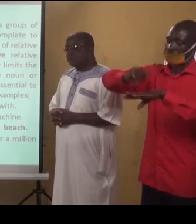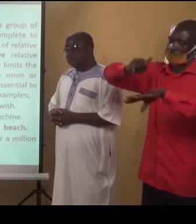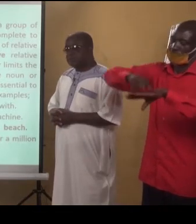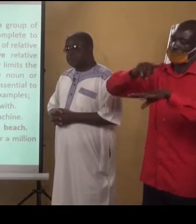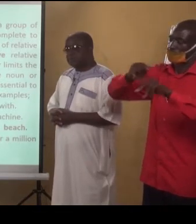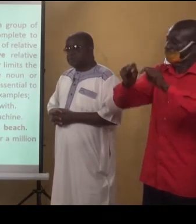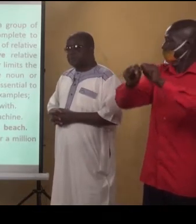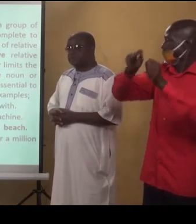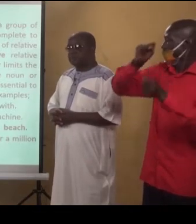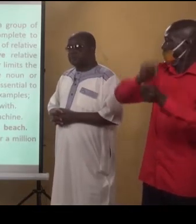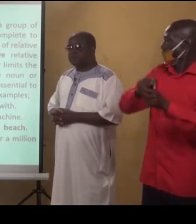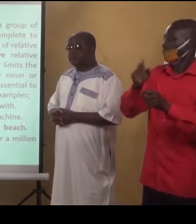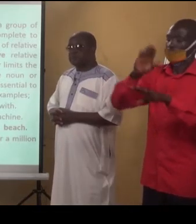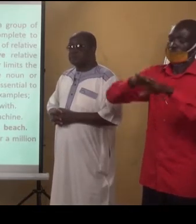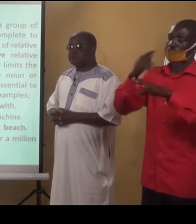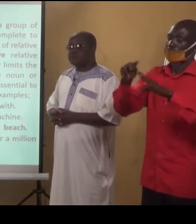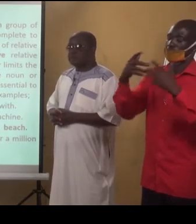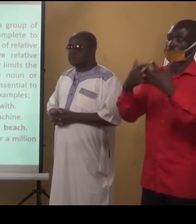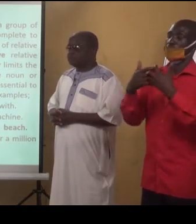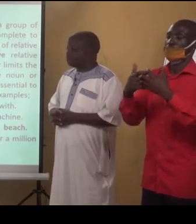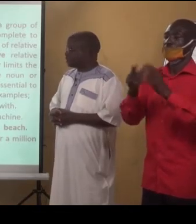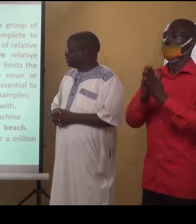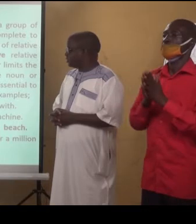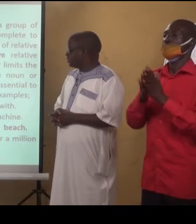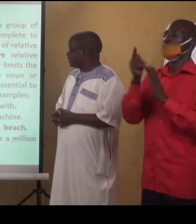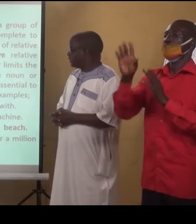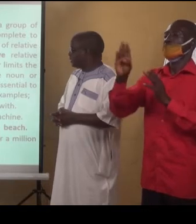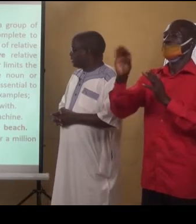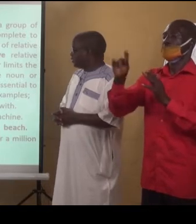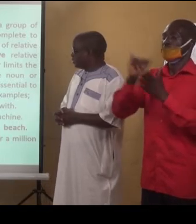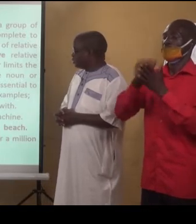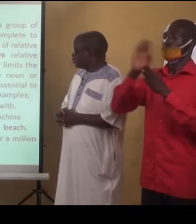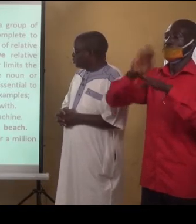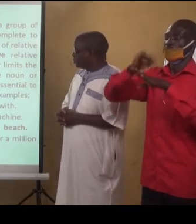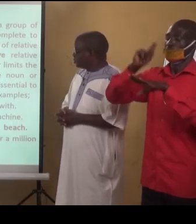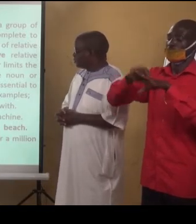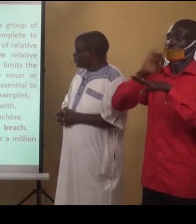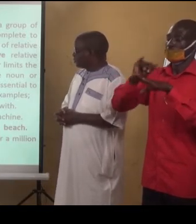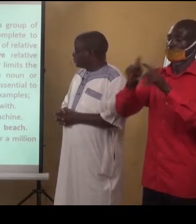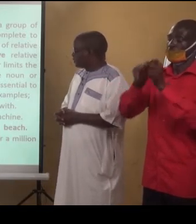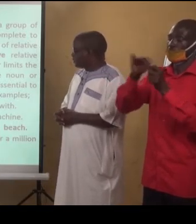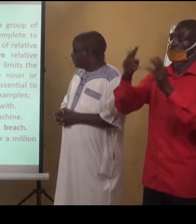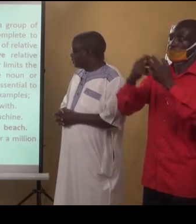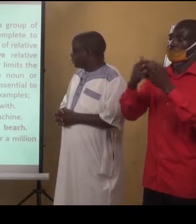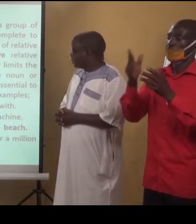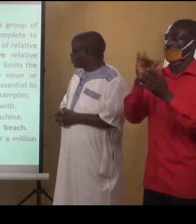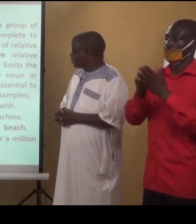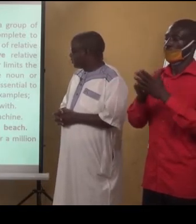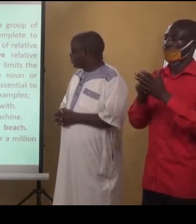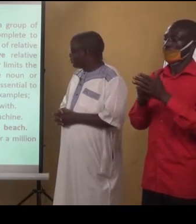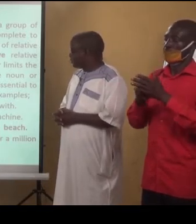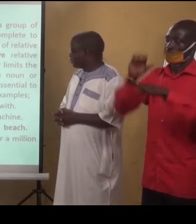The button that is on top turns on the machine. In bold, that is on